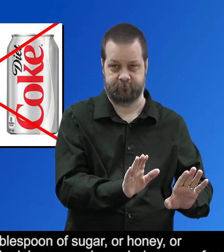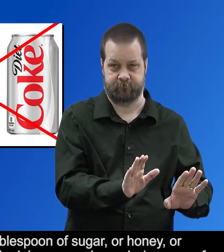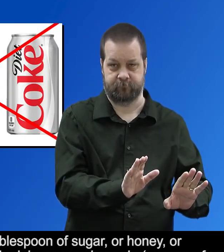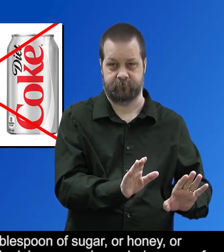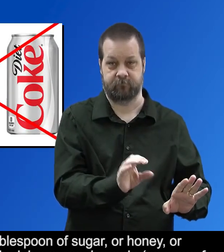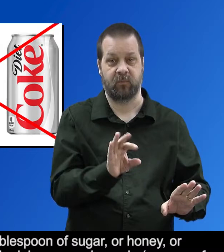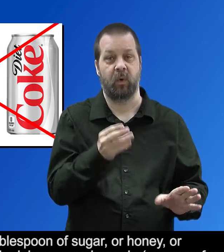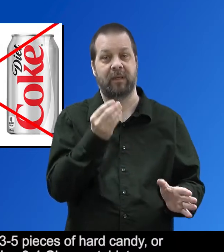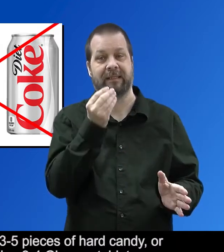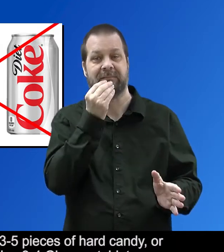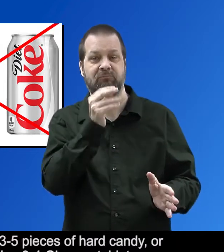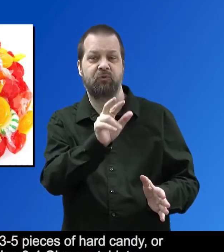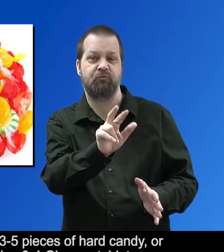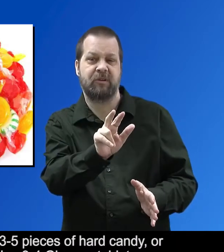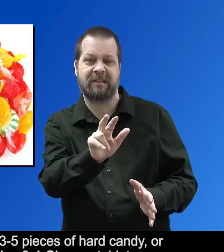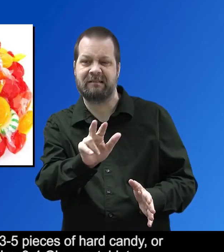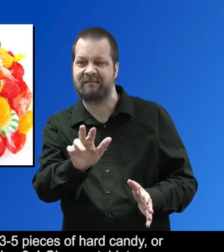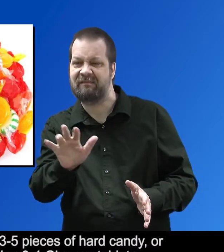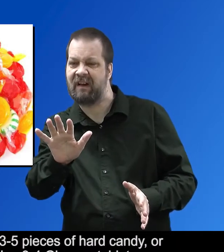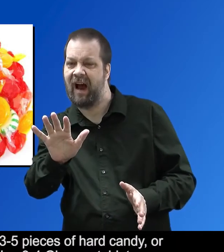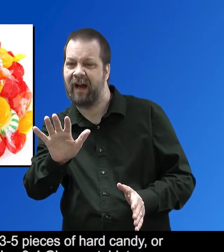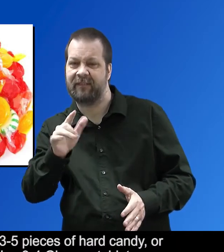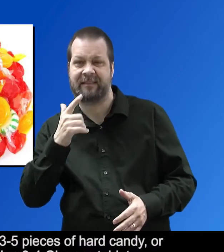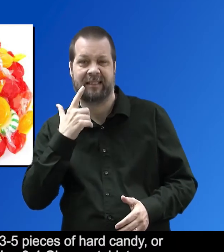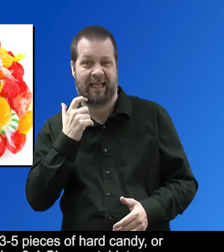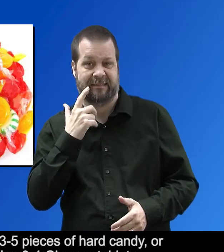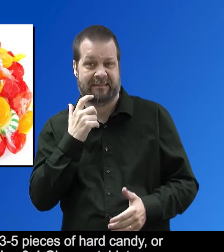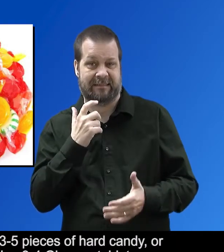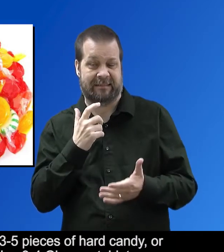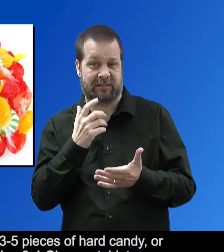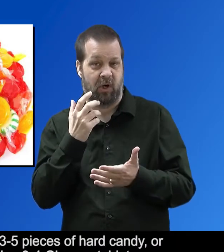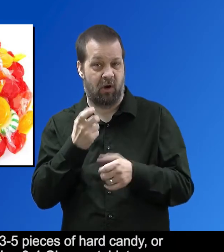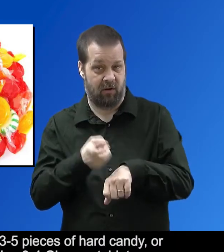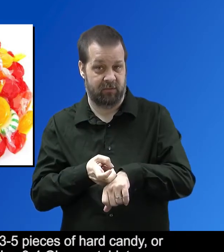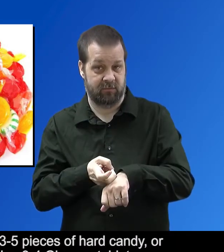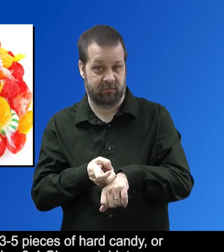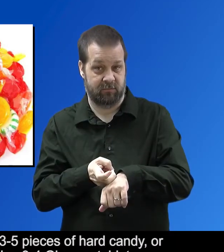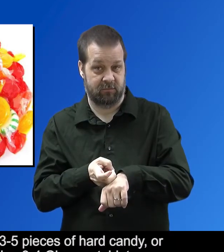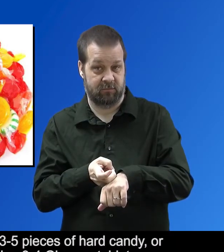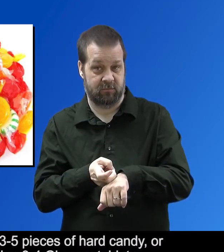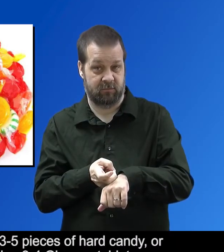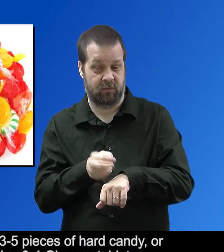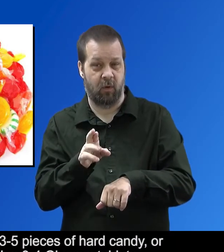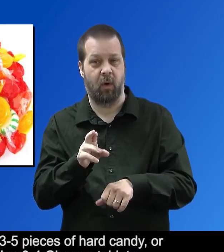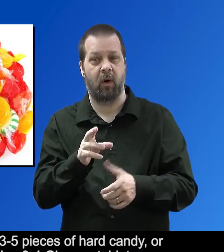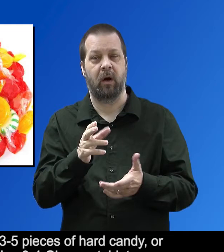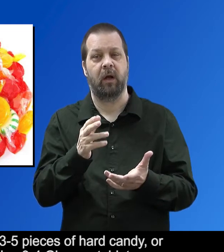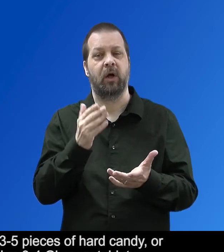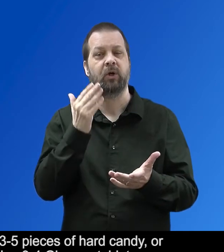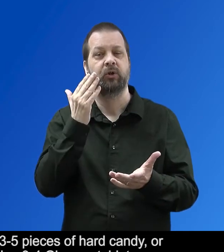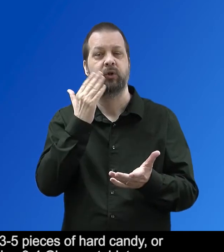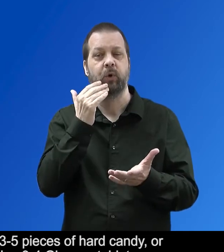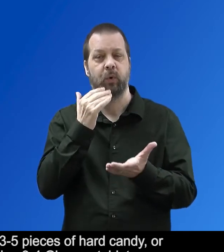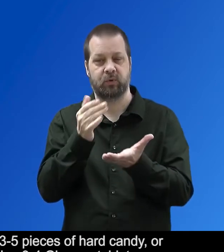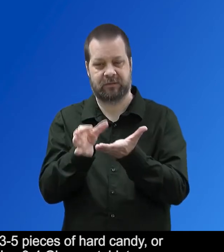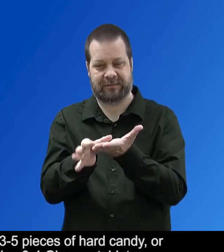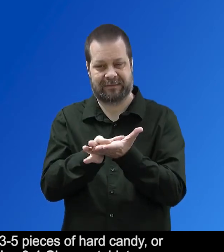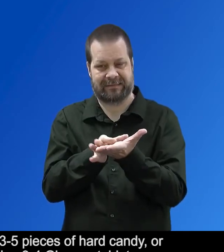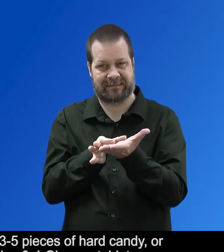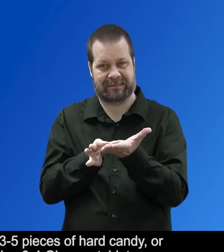or eating 3 to 5 pieces of hard candy, or eating 3 to 4 glucose